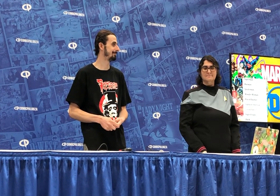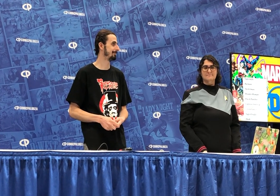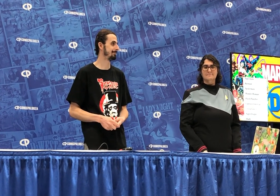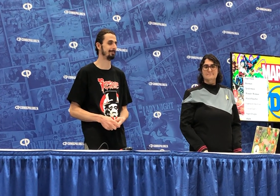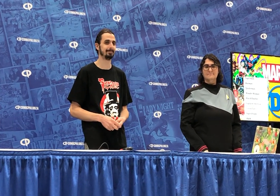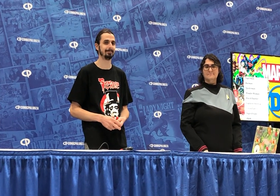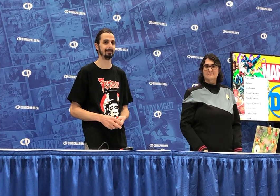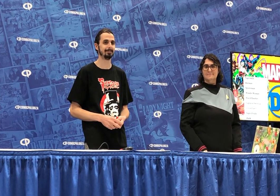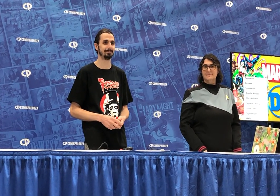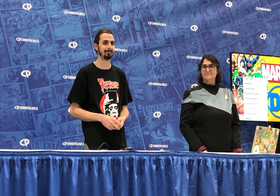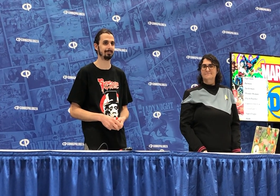it.